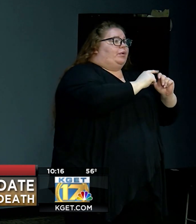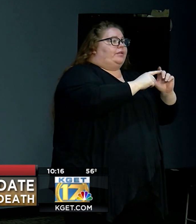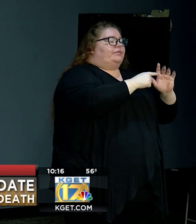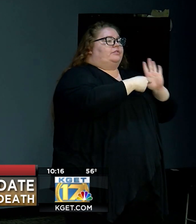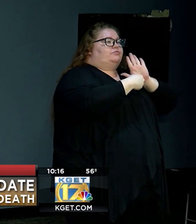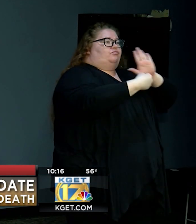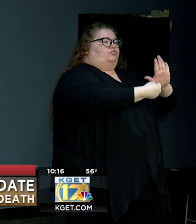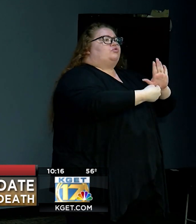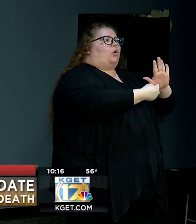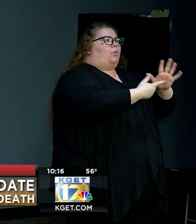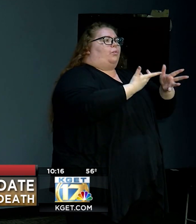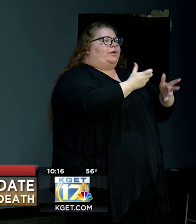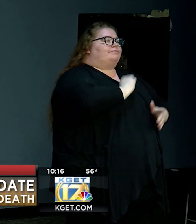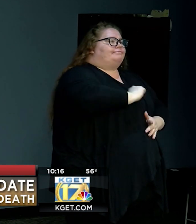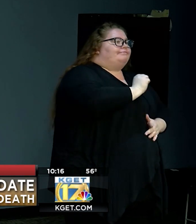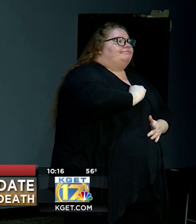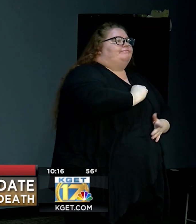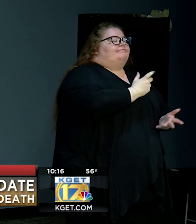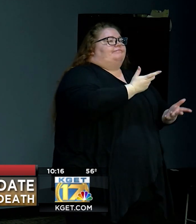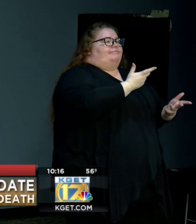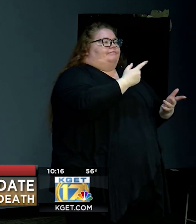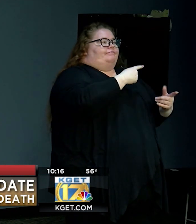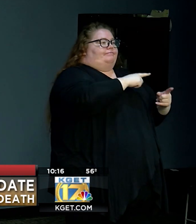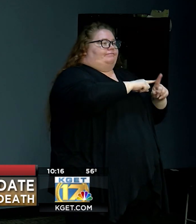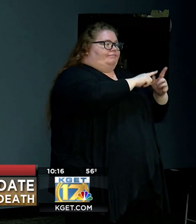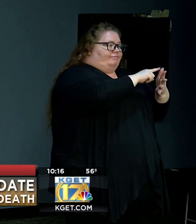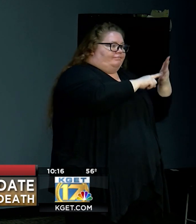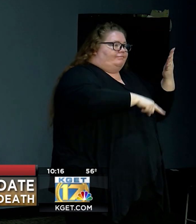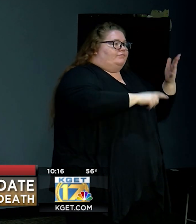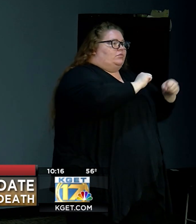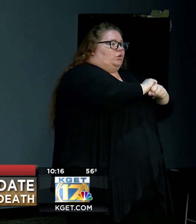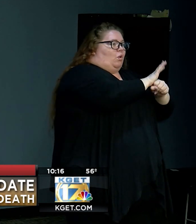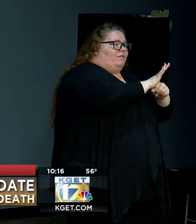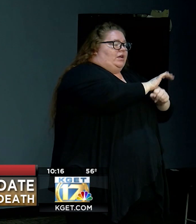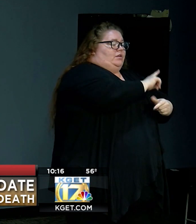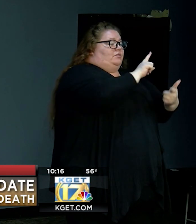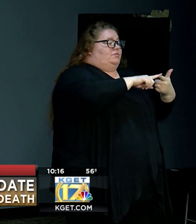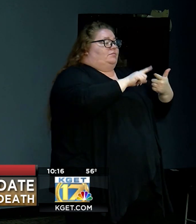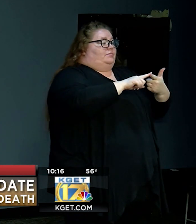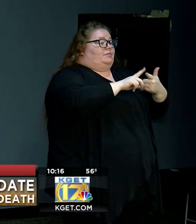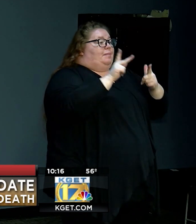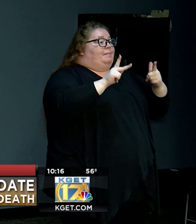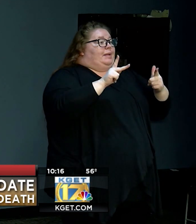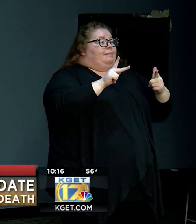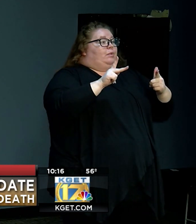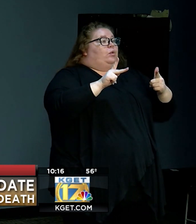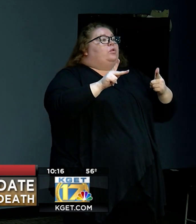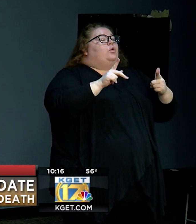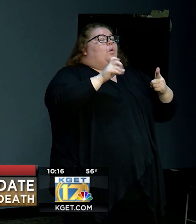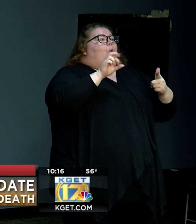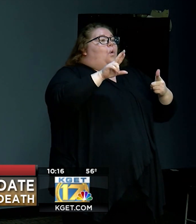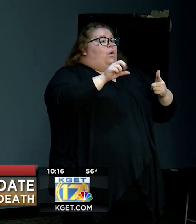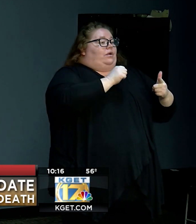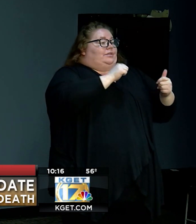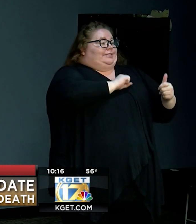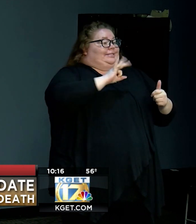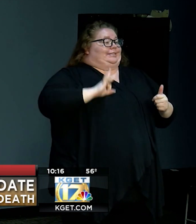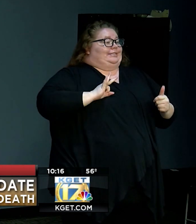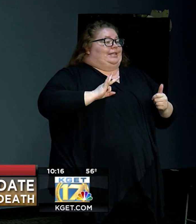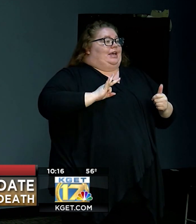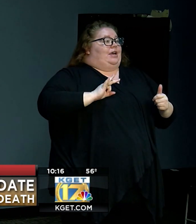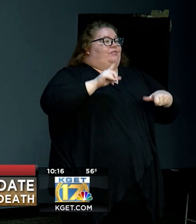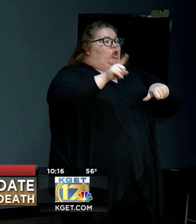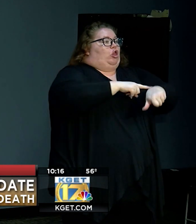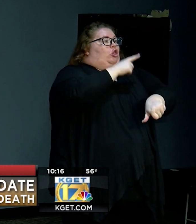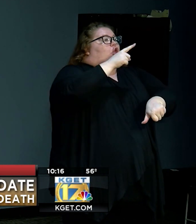of COVID-19 should be tested. Residents and staff of long-term care facilities with